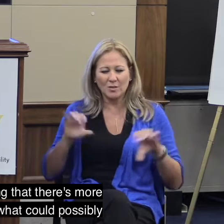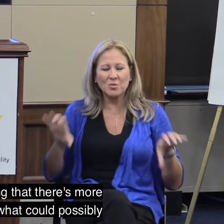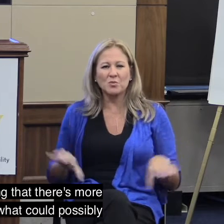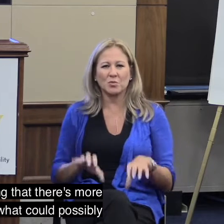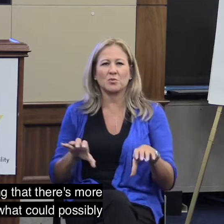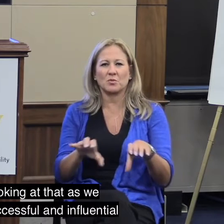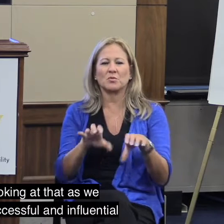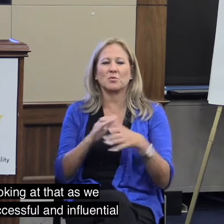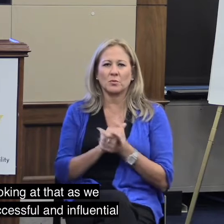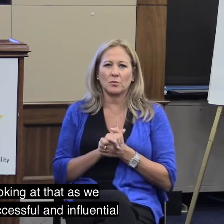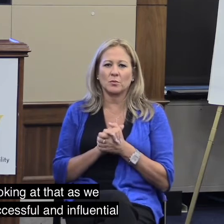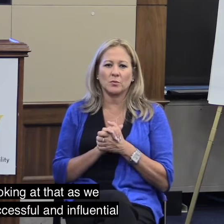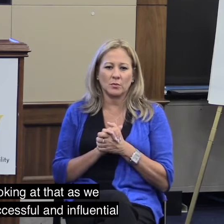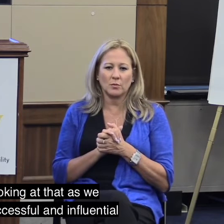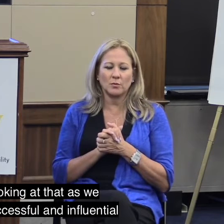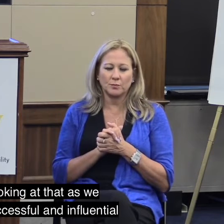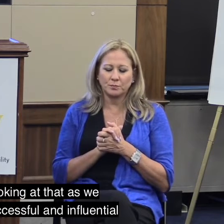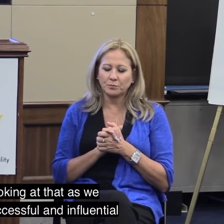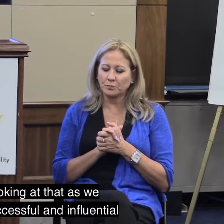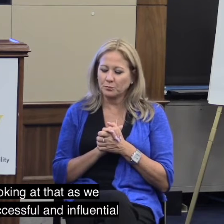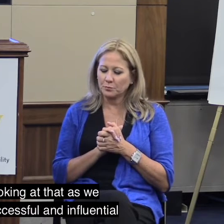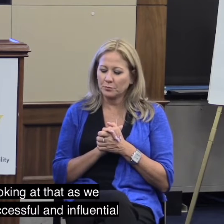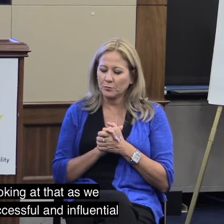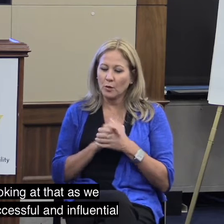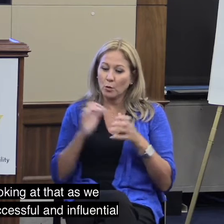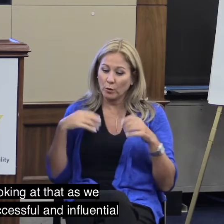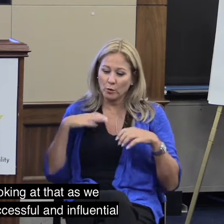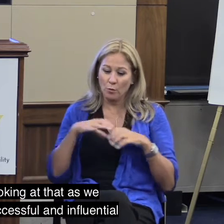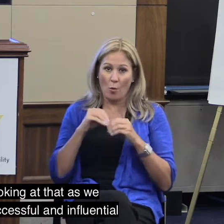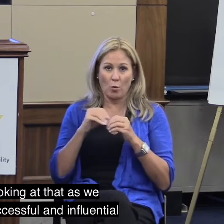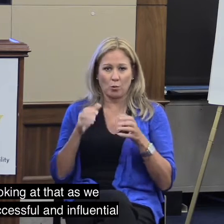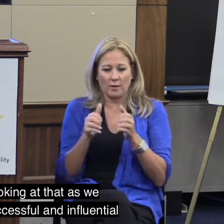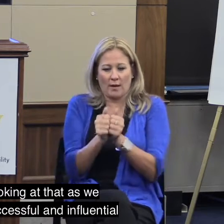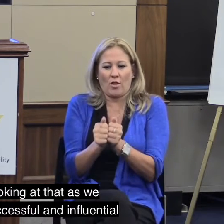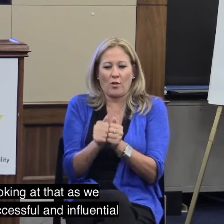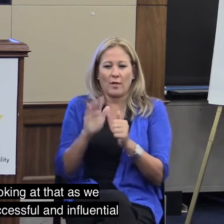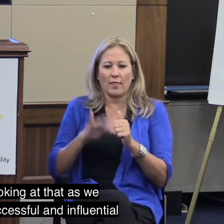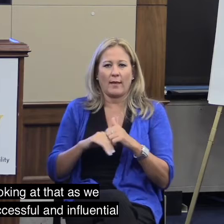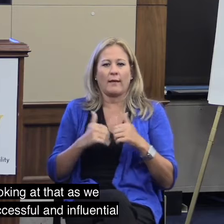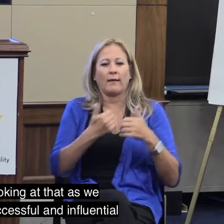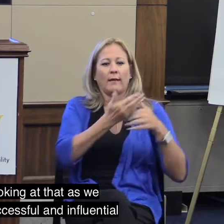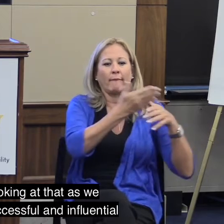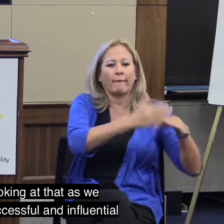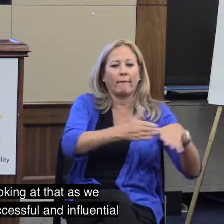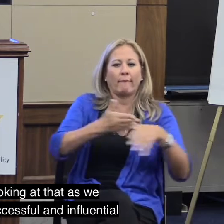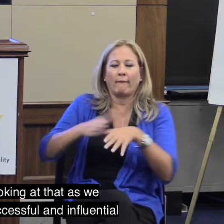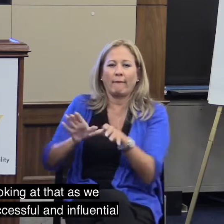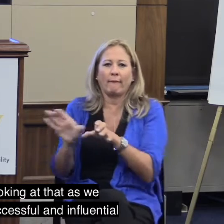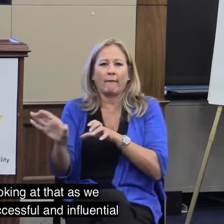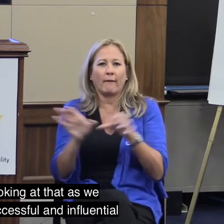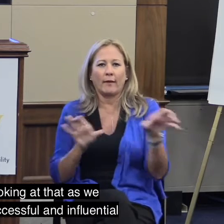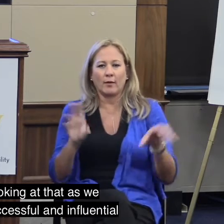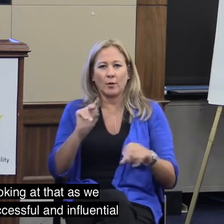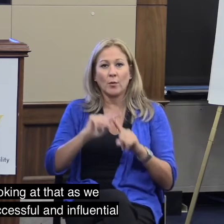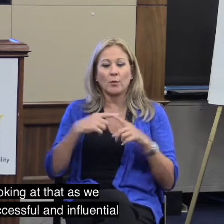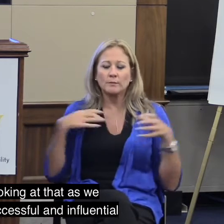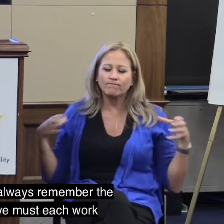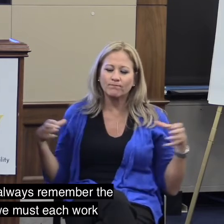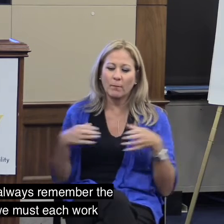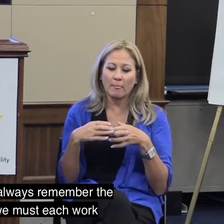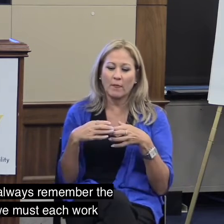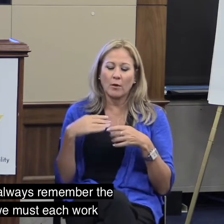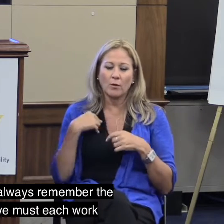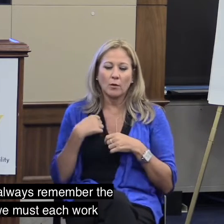than what could possibly be achieved apart. So in looking at that, as we look ahead to build large, successful, and